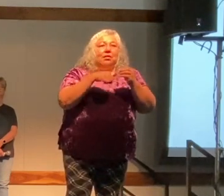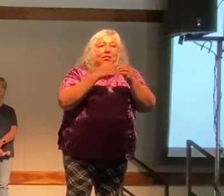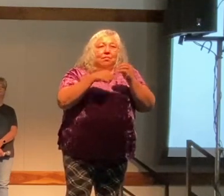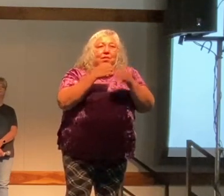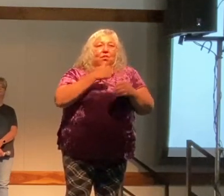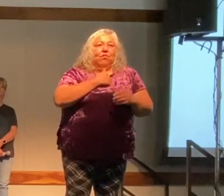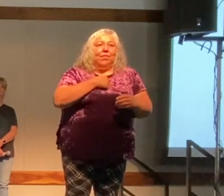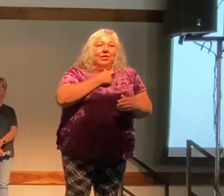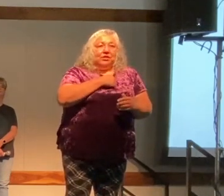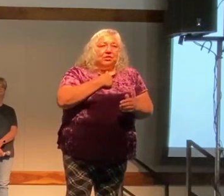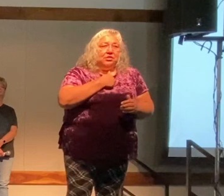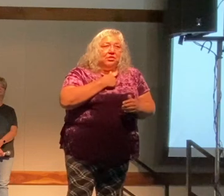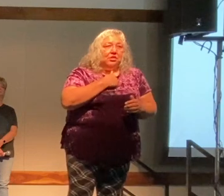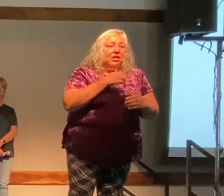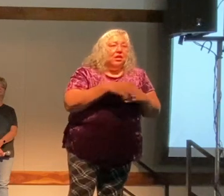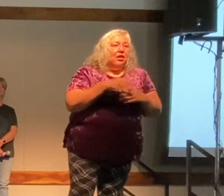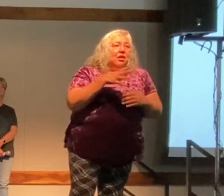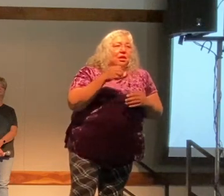repentance. And